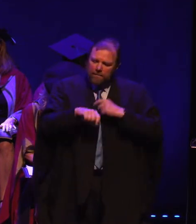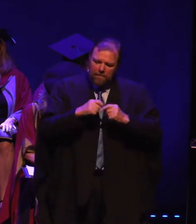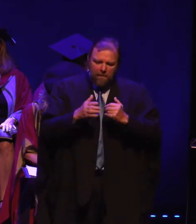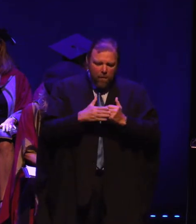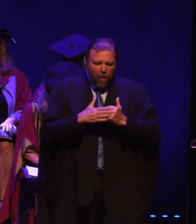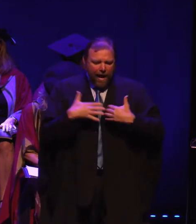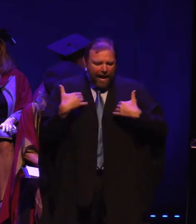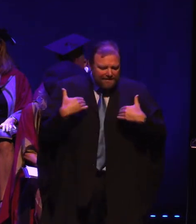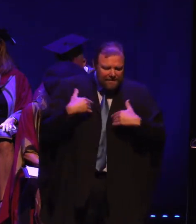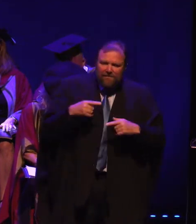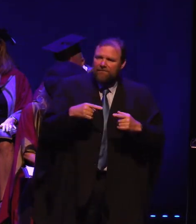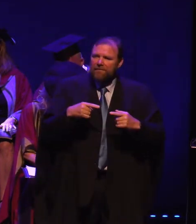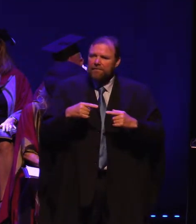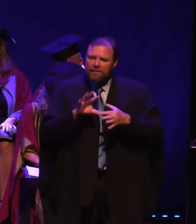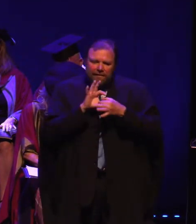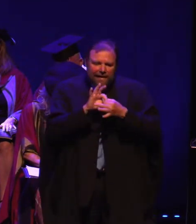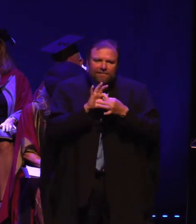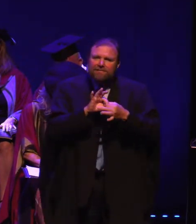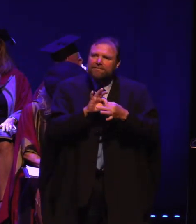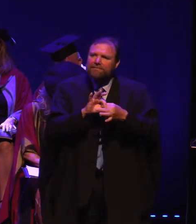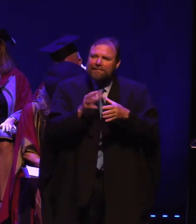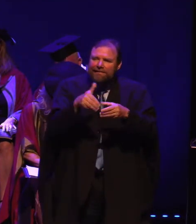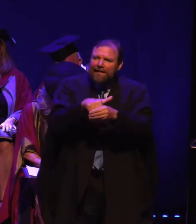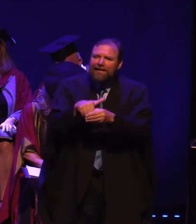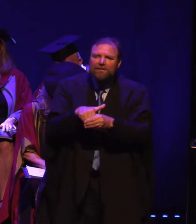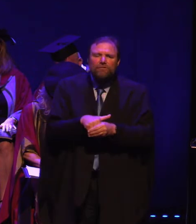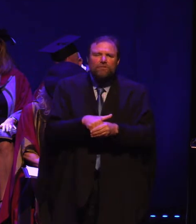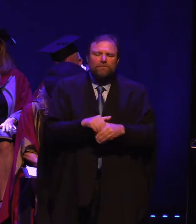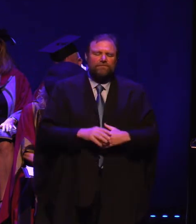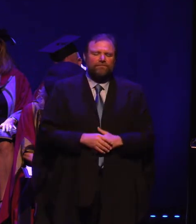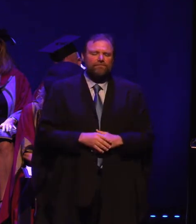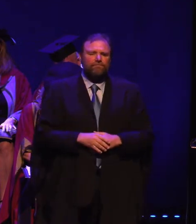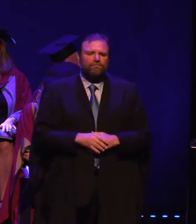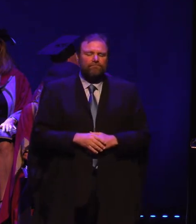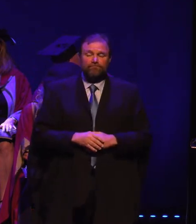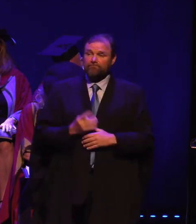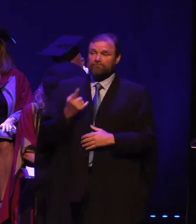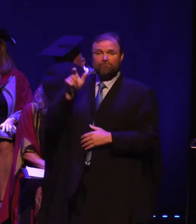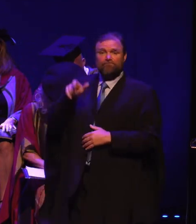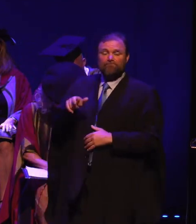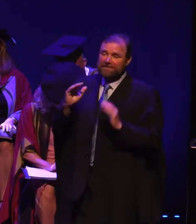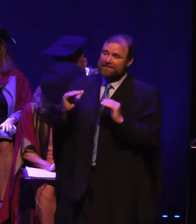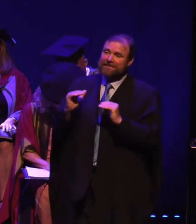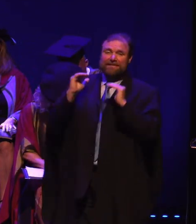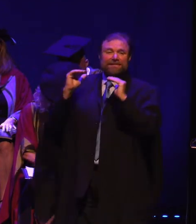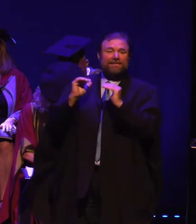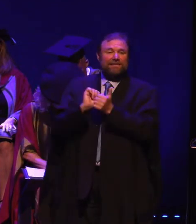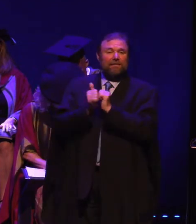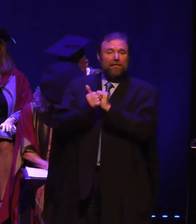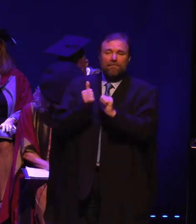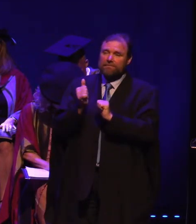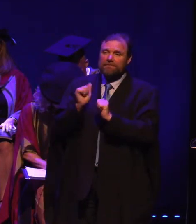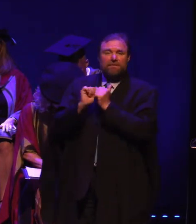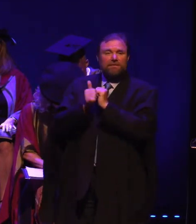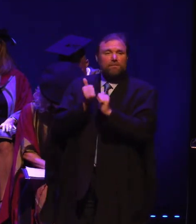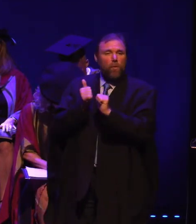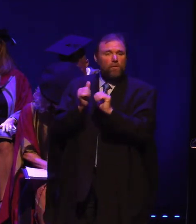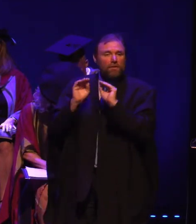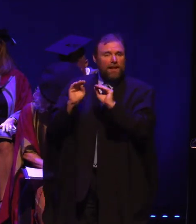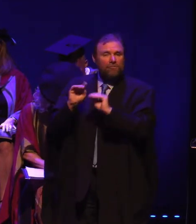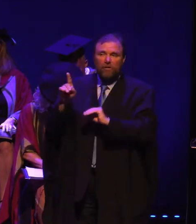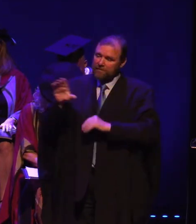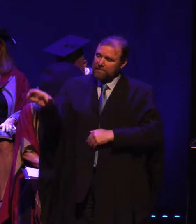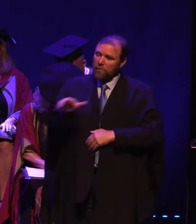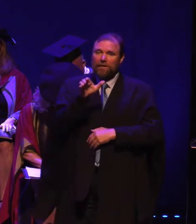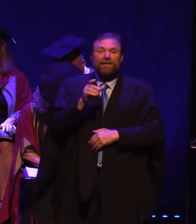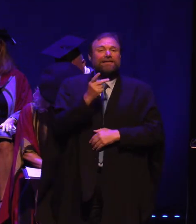connected, and engaged. Anna Stembridge, senior lecturer in sport coaching, has been appointed deputy